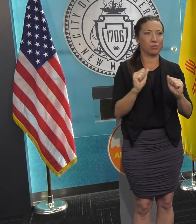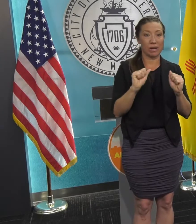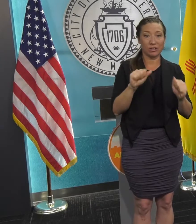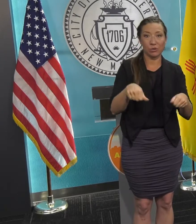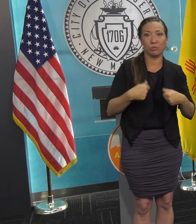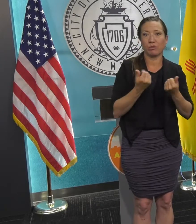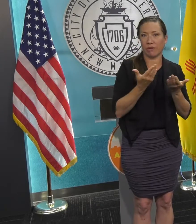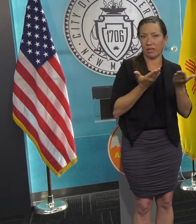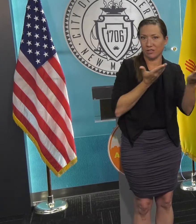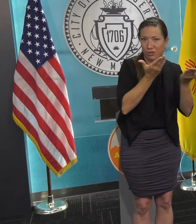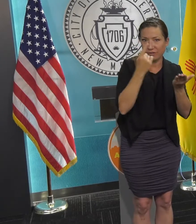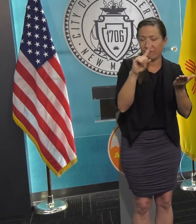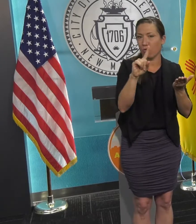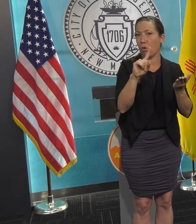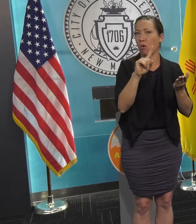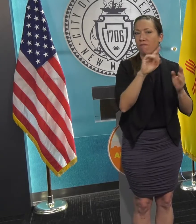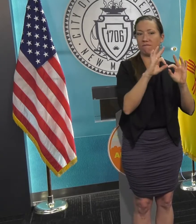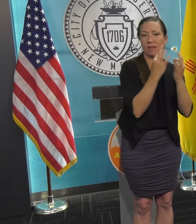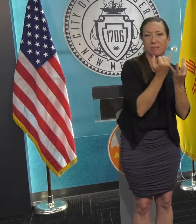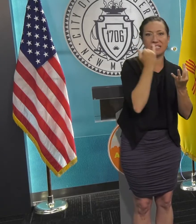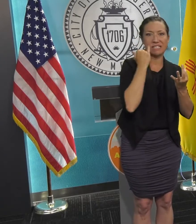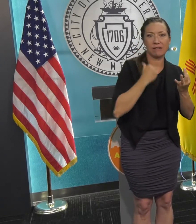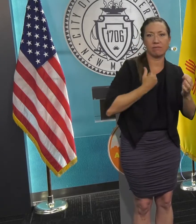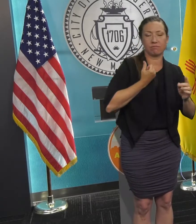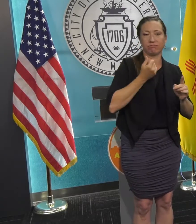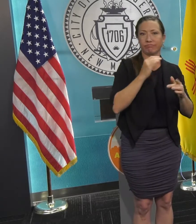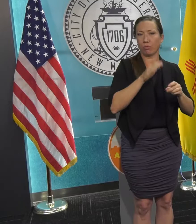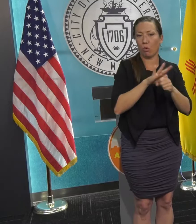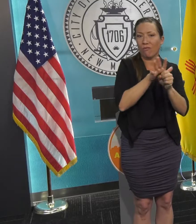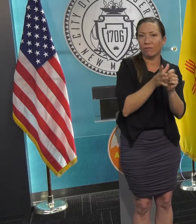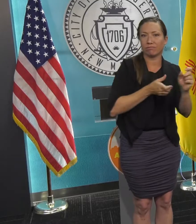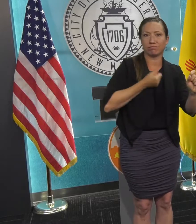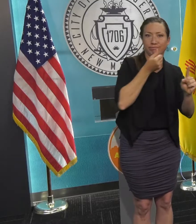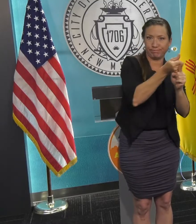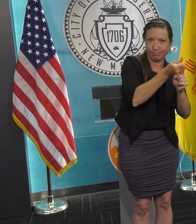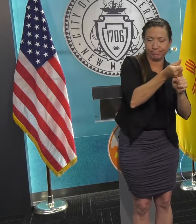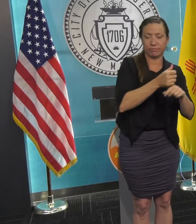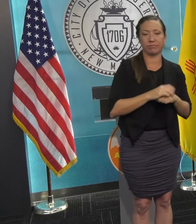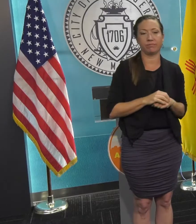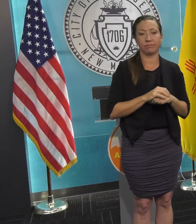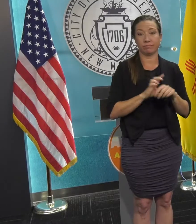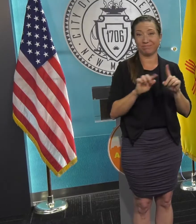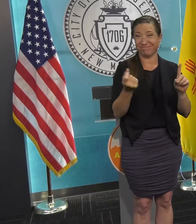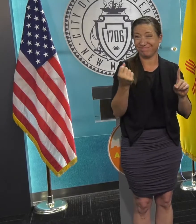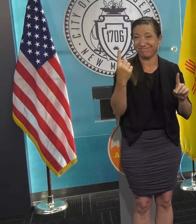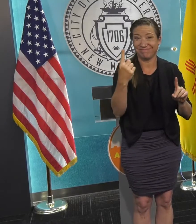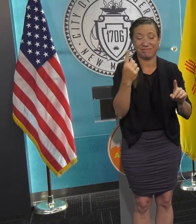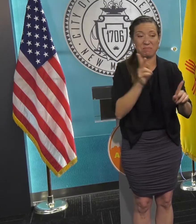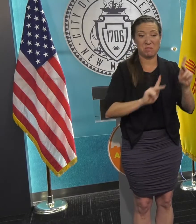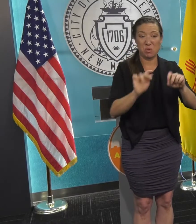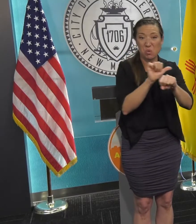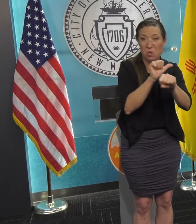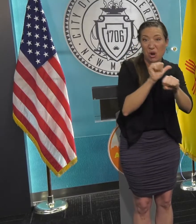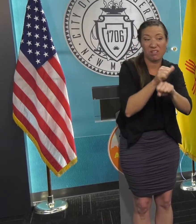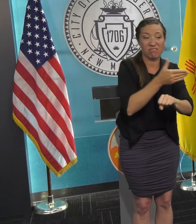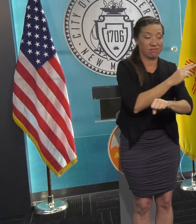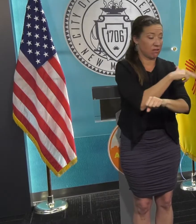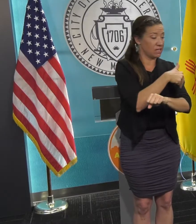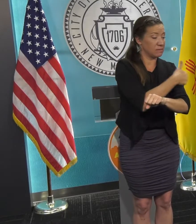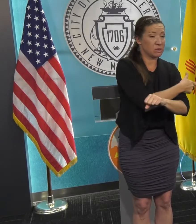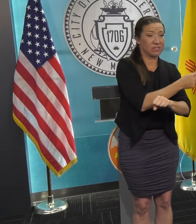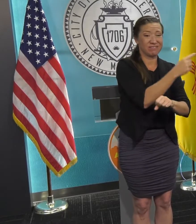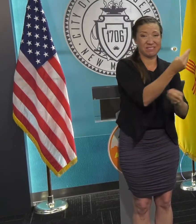other reason, but healthcare professionals both to run hospitals are sharing with me and our leaders that they don't have